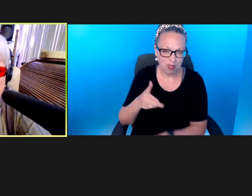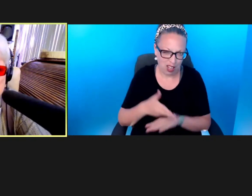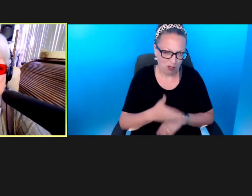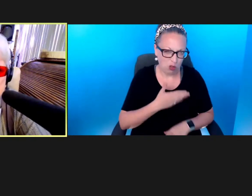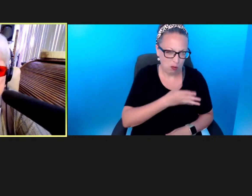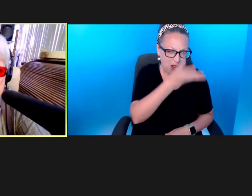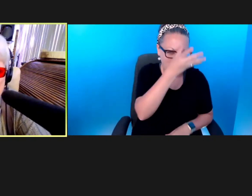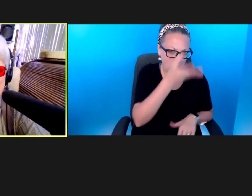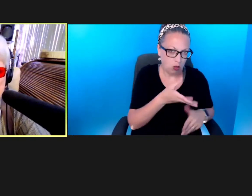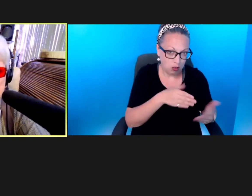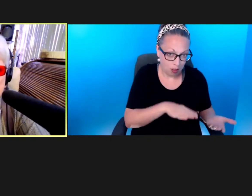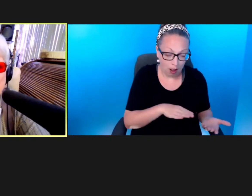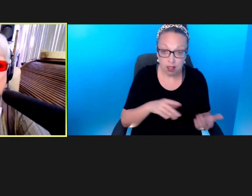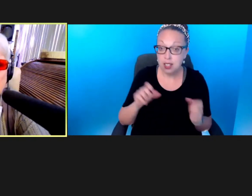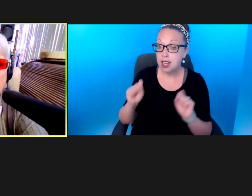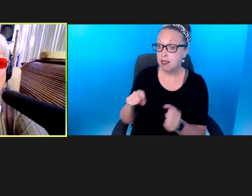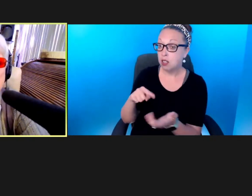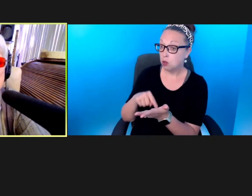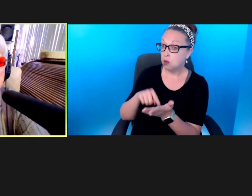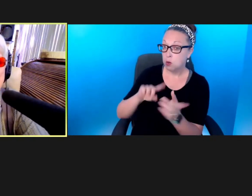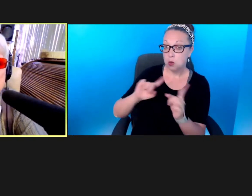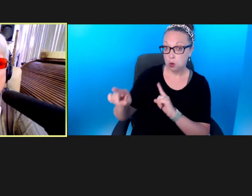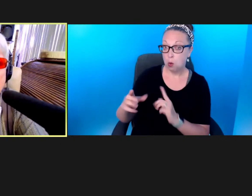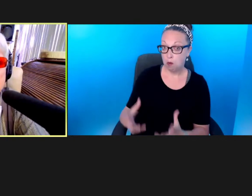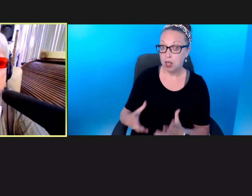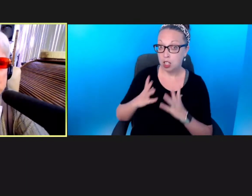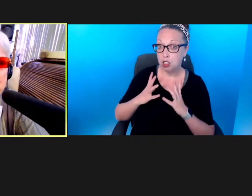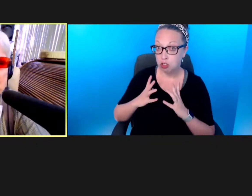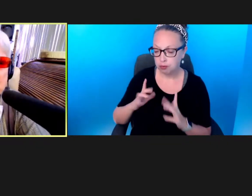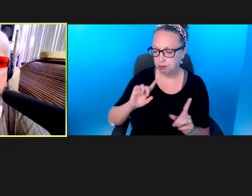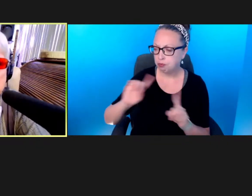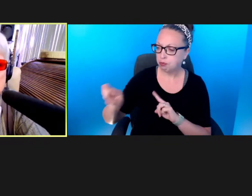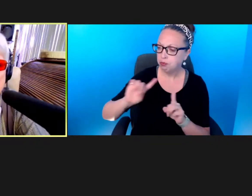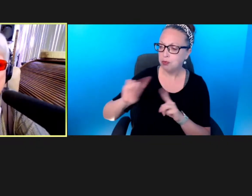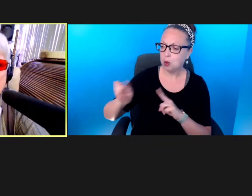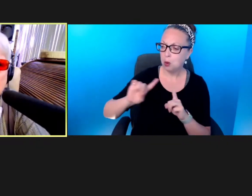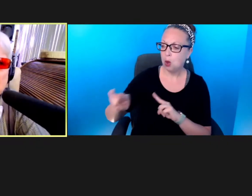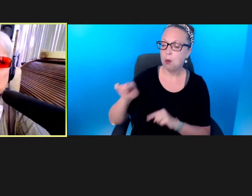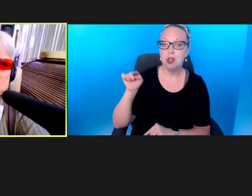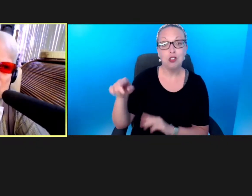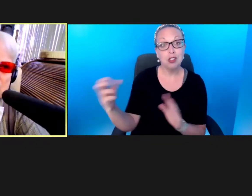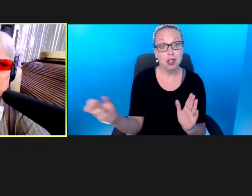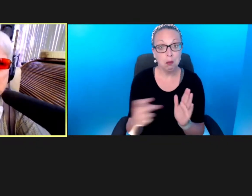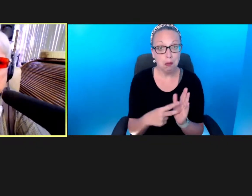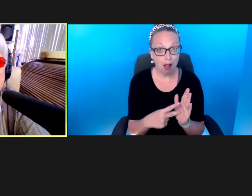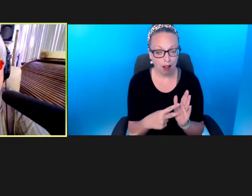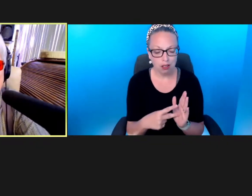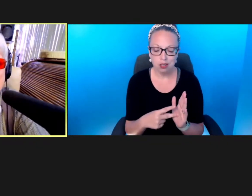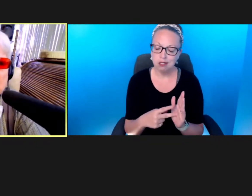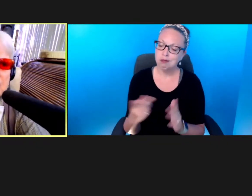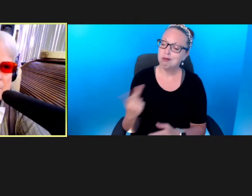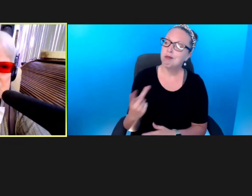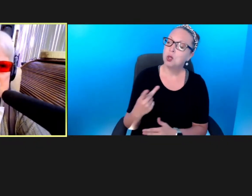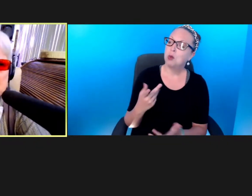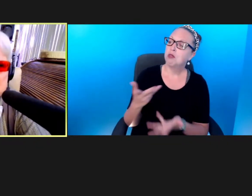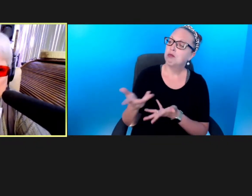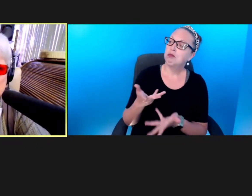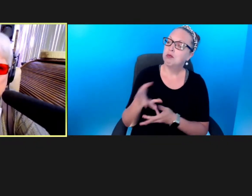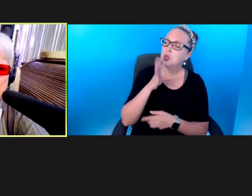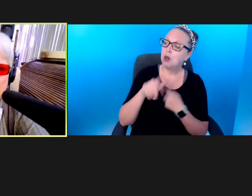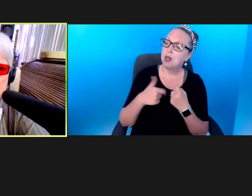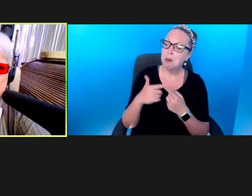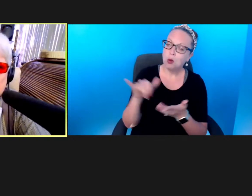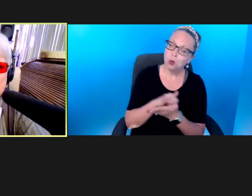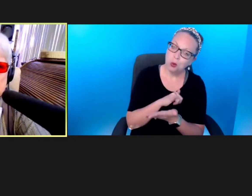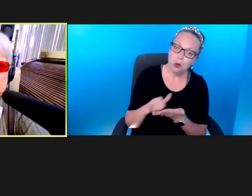those vacations, so they went. And she came back from that vacation. We were talking about New York, and I was